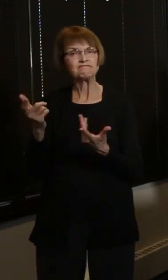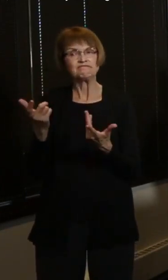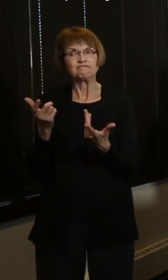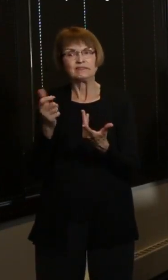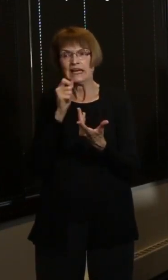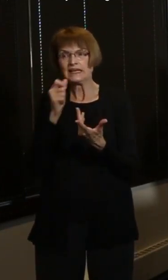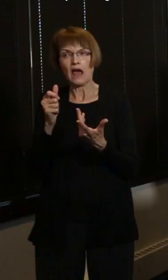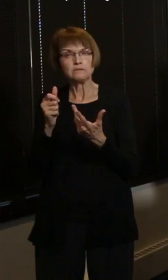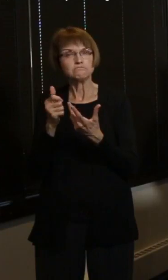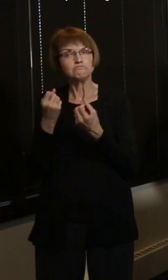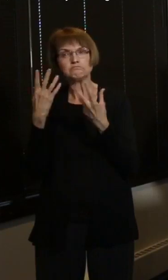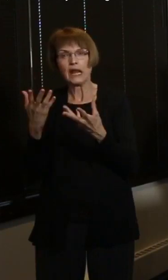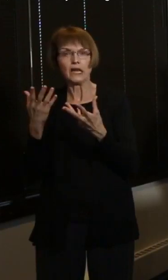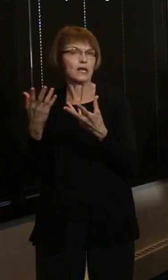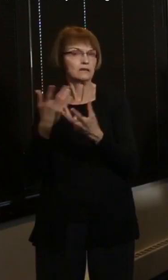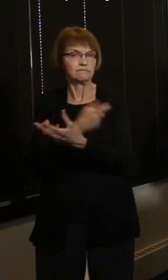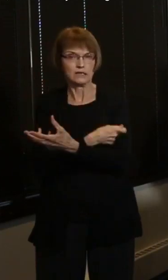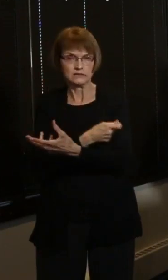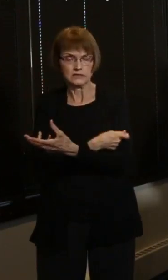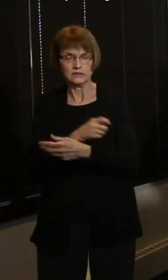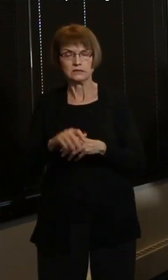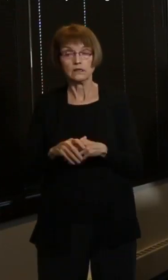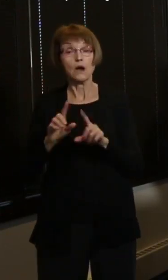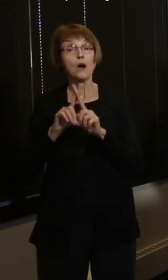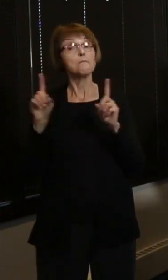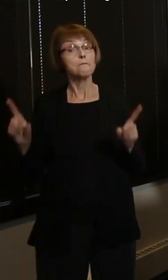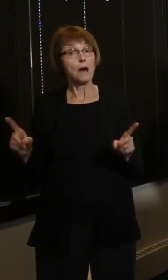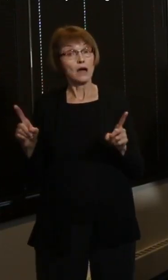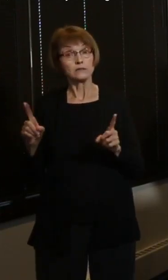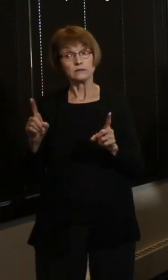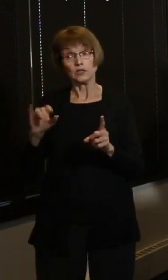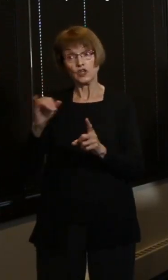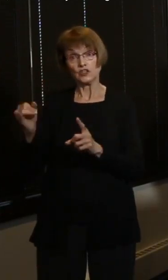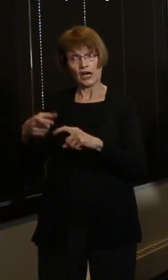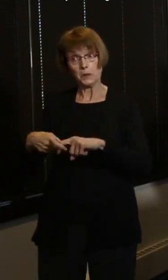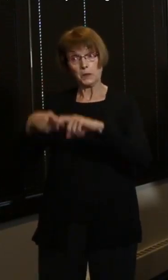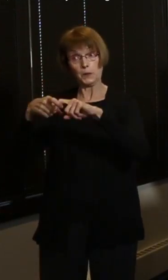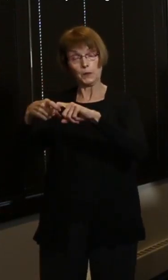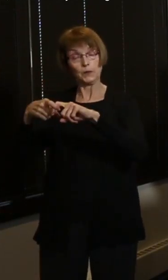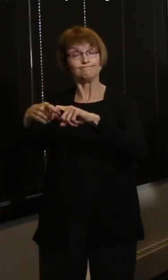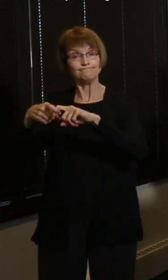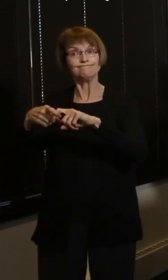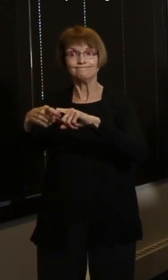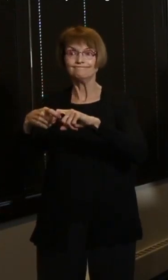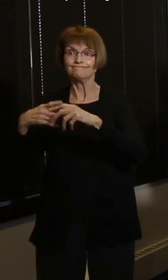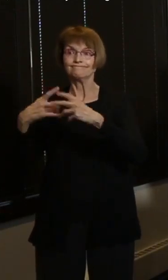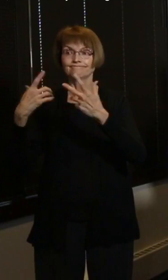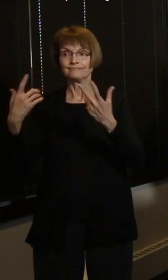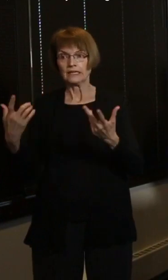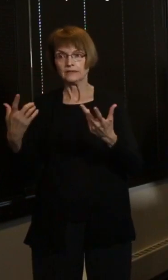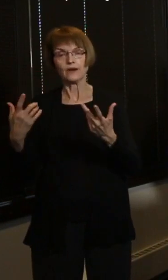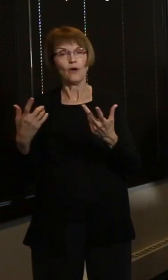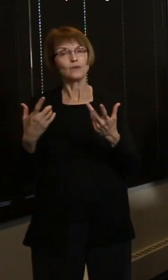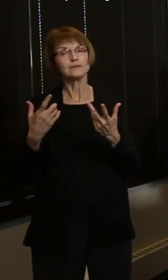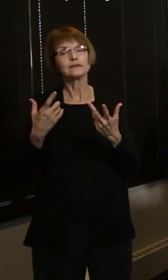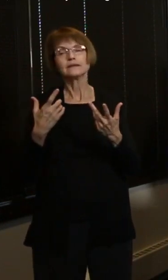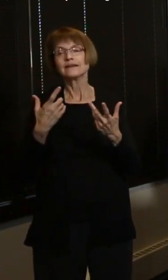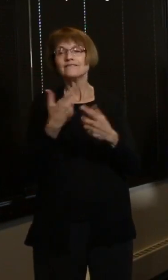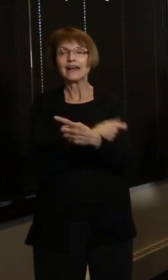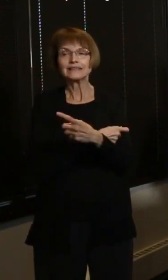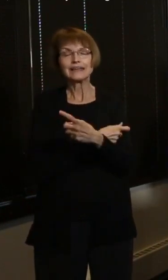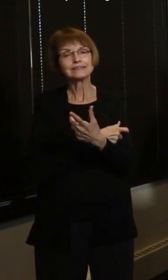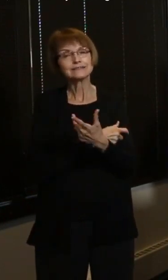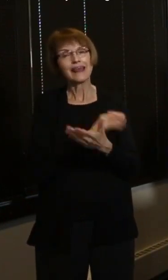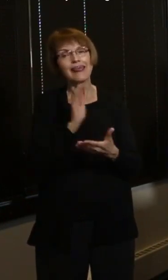a significant amount. Now, what it does do, though, is it doesn't make vaccination as convenient. So anytime you have